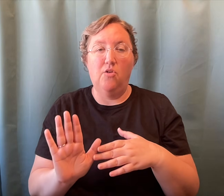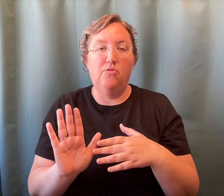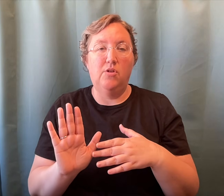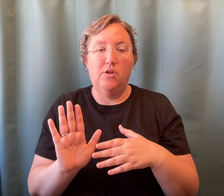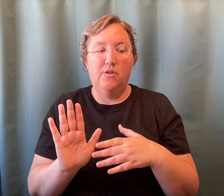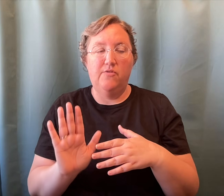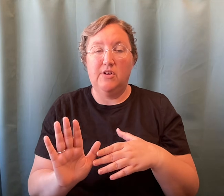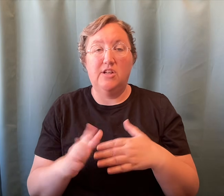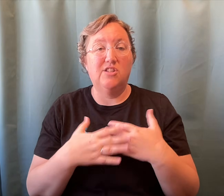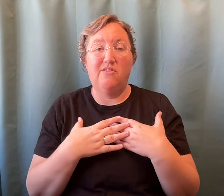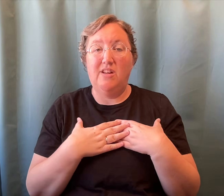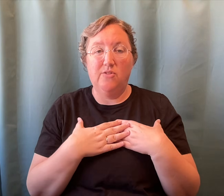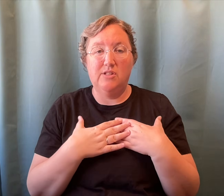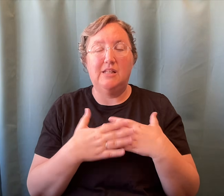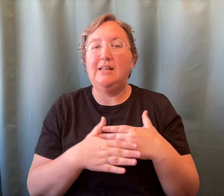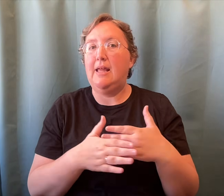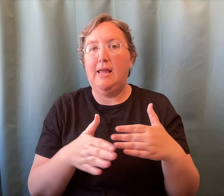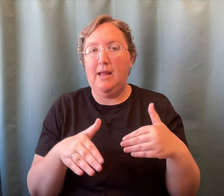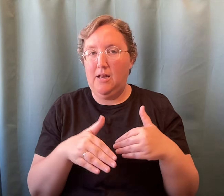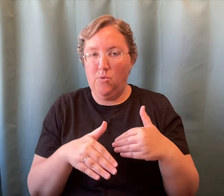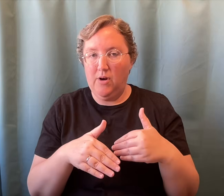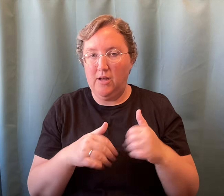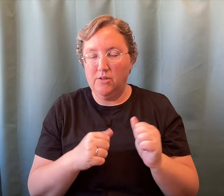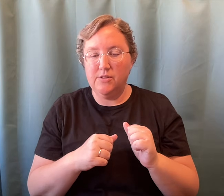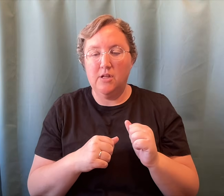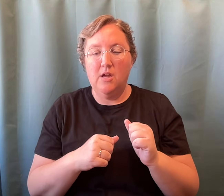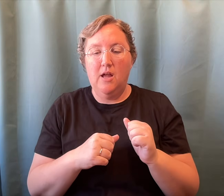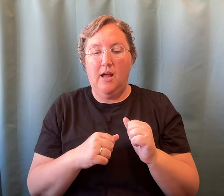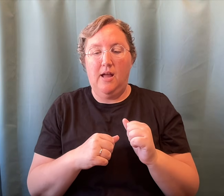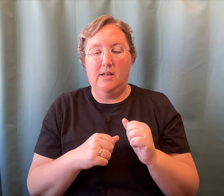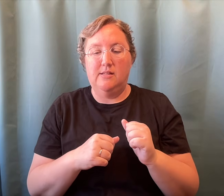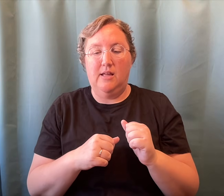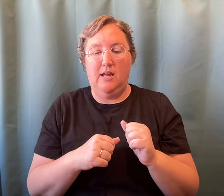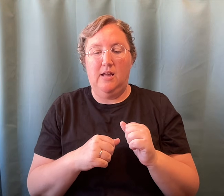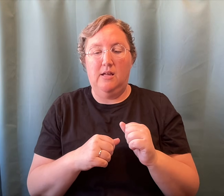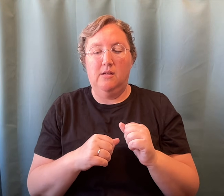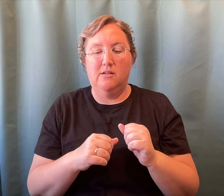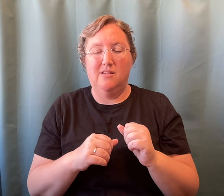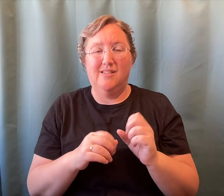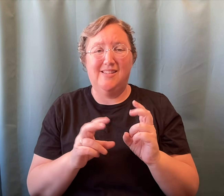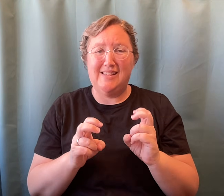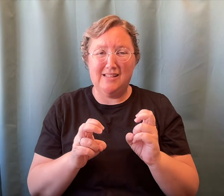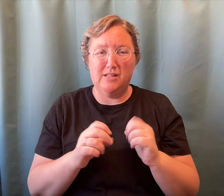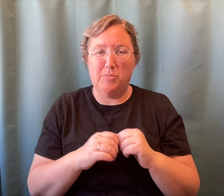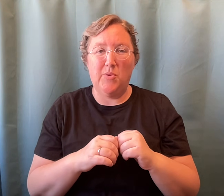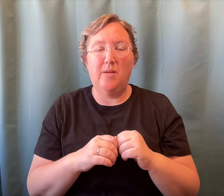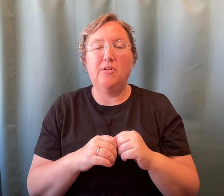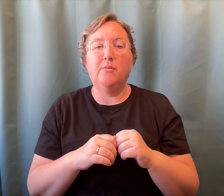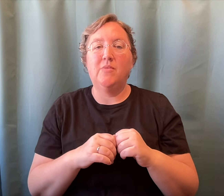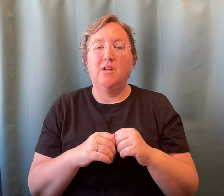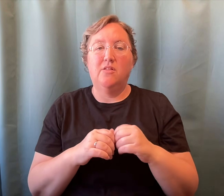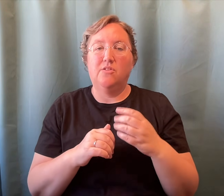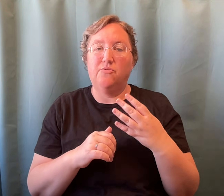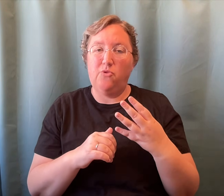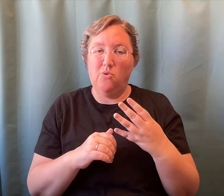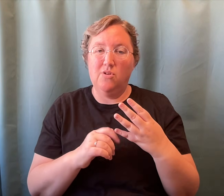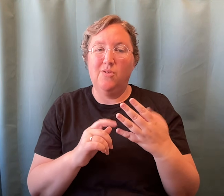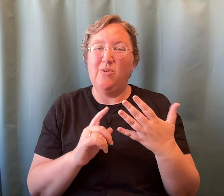own variations. I've never seen it anywhere else. As a 6th parameter, there's 4 with